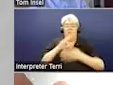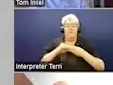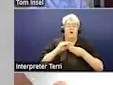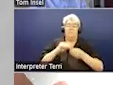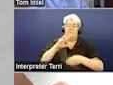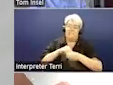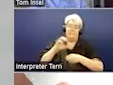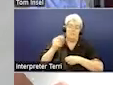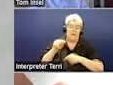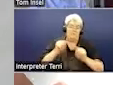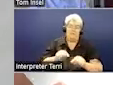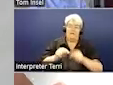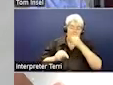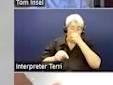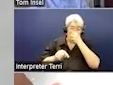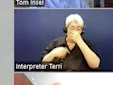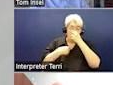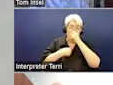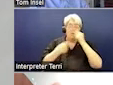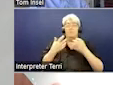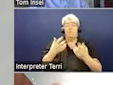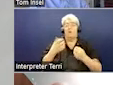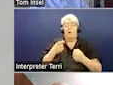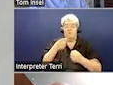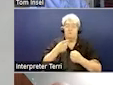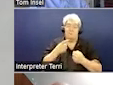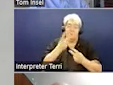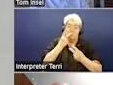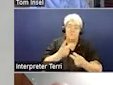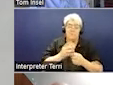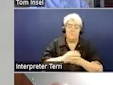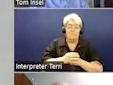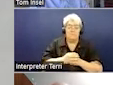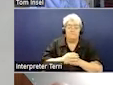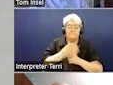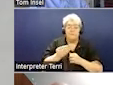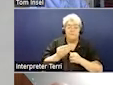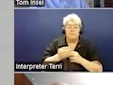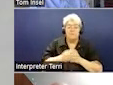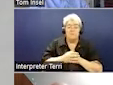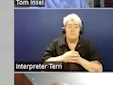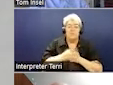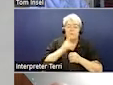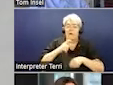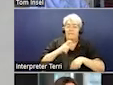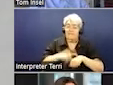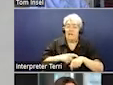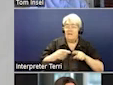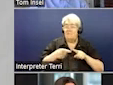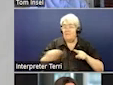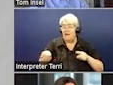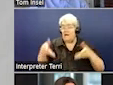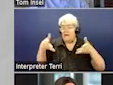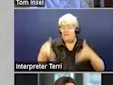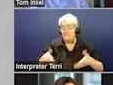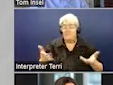box that we would love for you to get an opportunity to see. Based on the timeline that we do have, I